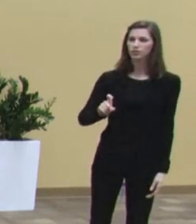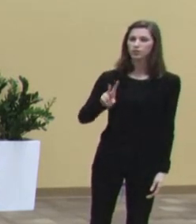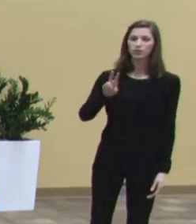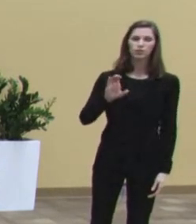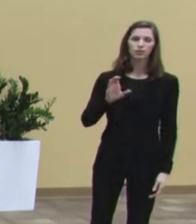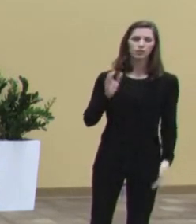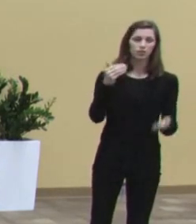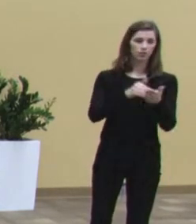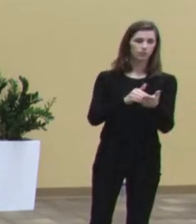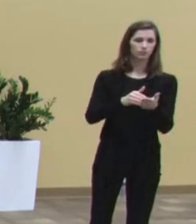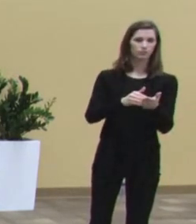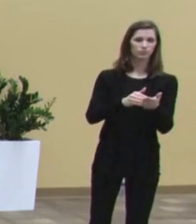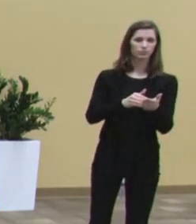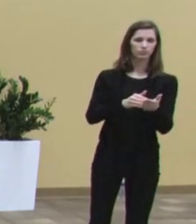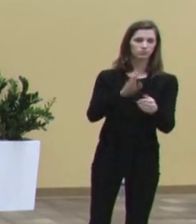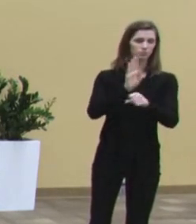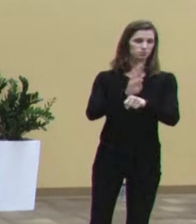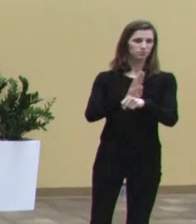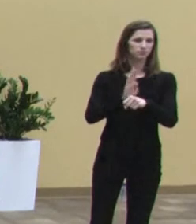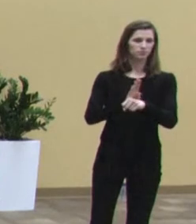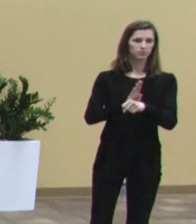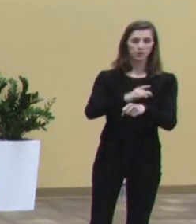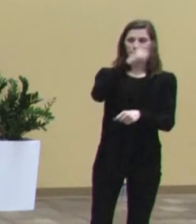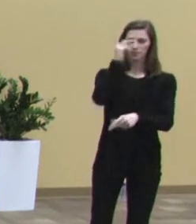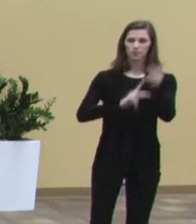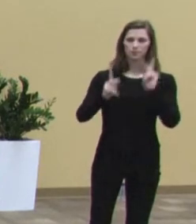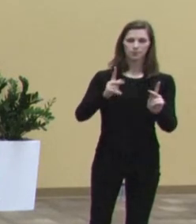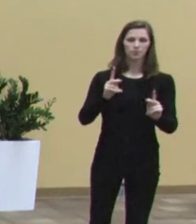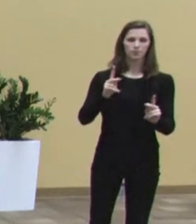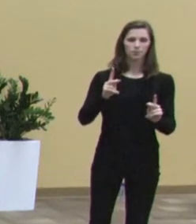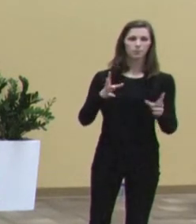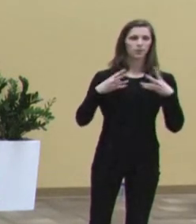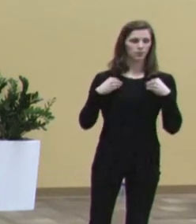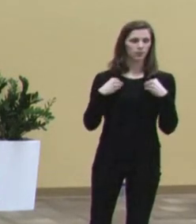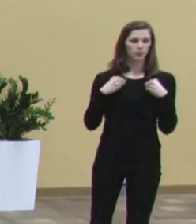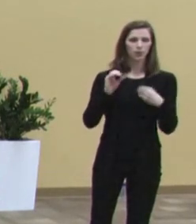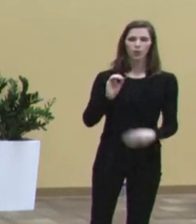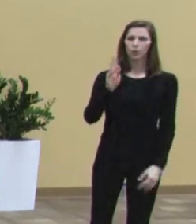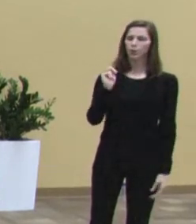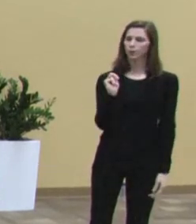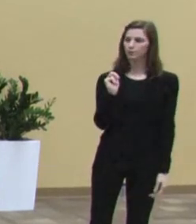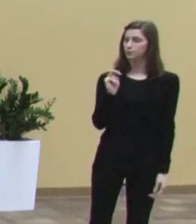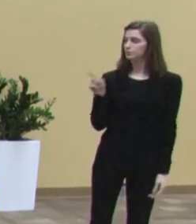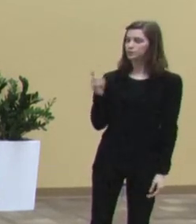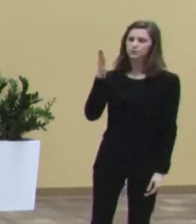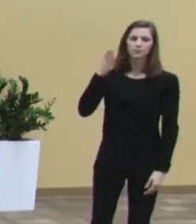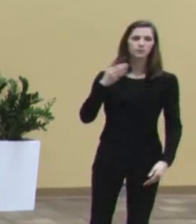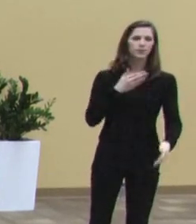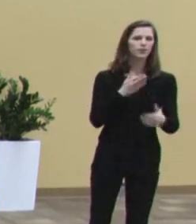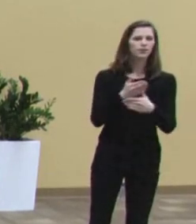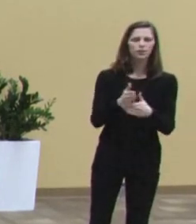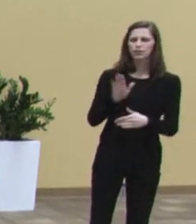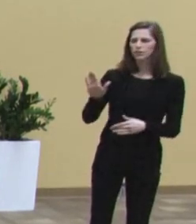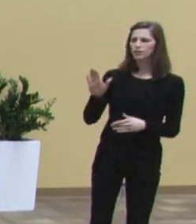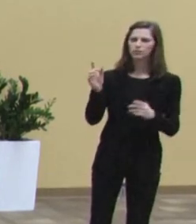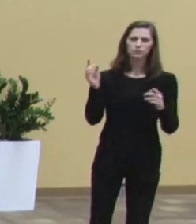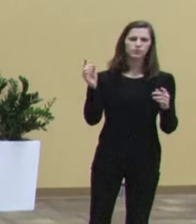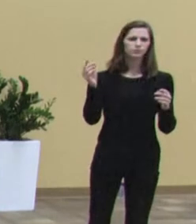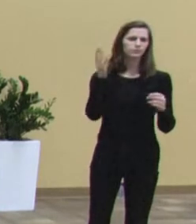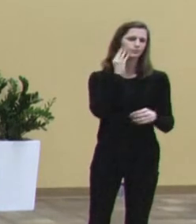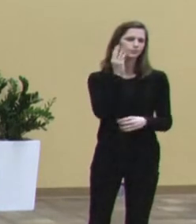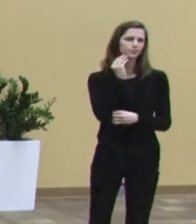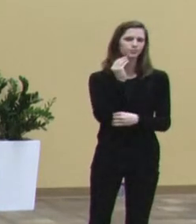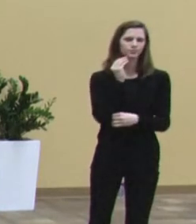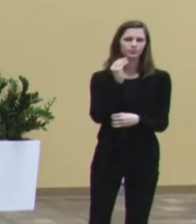black-owned businesses. And Mr. O'Neill will share with us, in his words, on what we need to do to mobilize the dream and